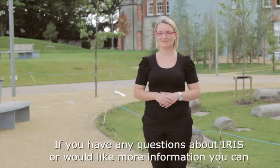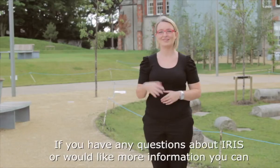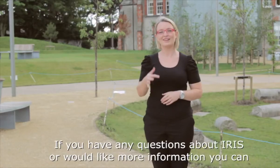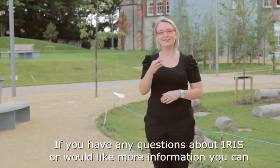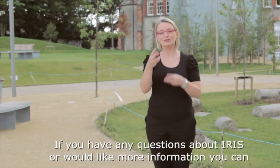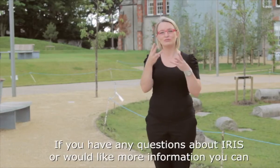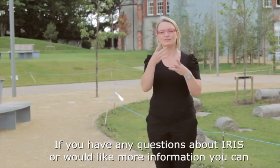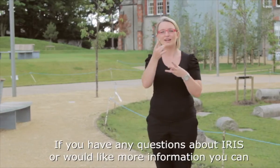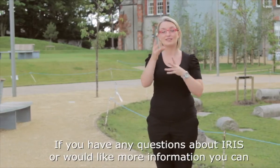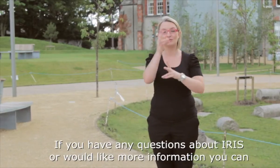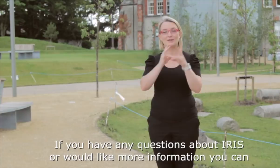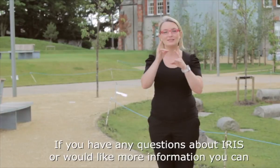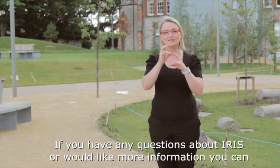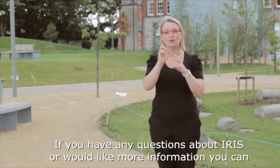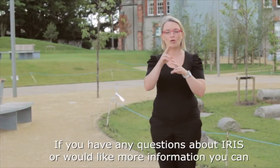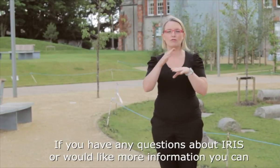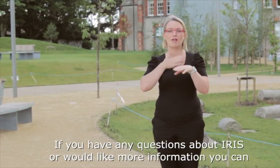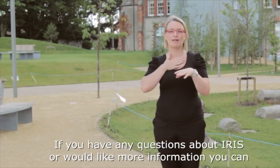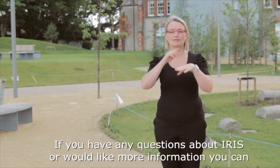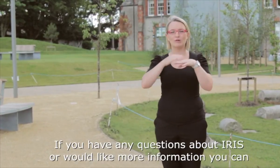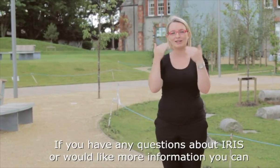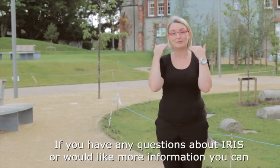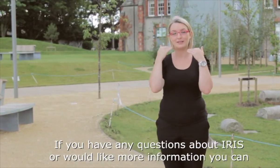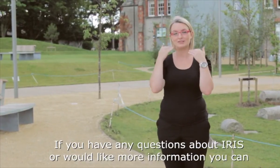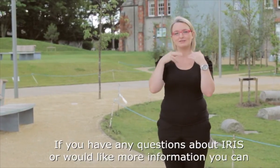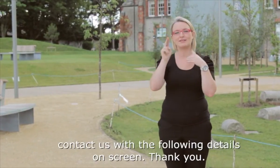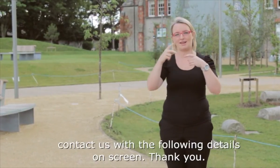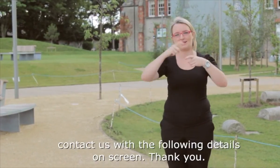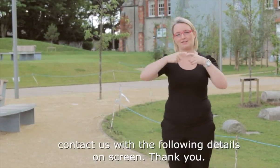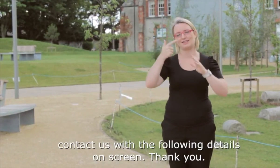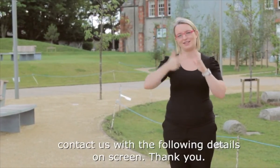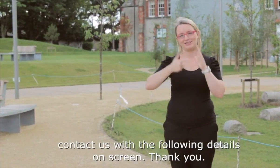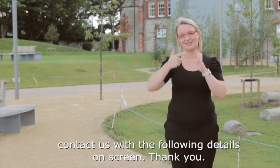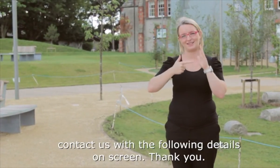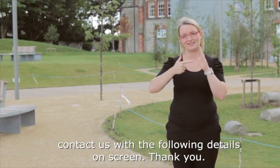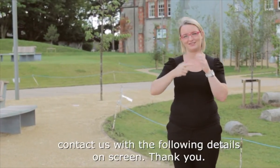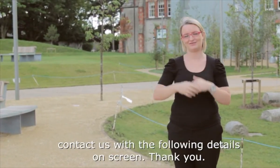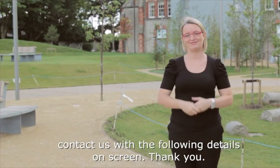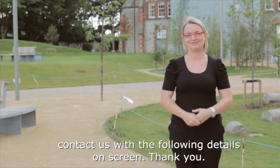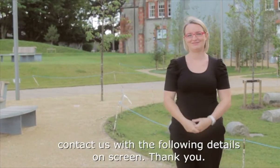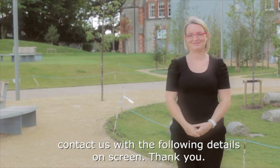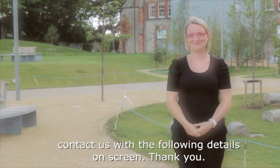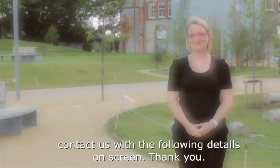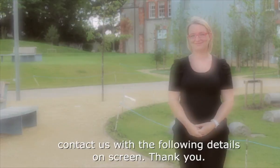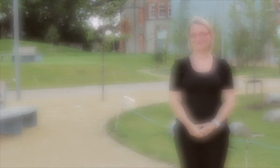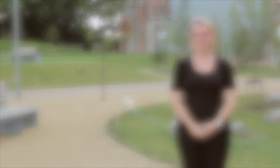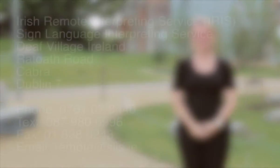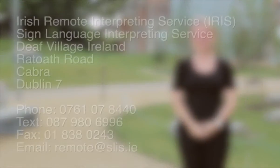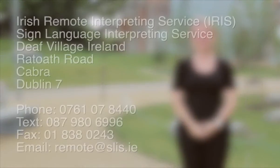If you have any questions about IRIS or would like more information, you can contact us on the following details on screen. Thanks.